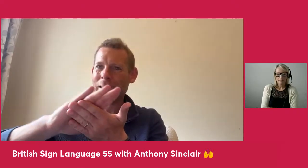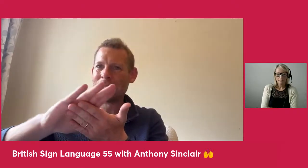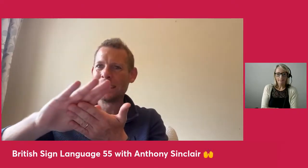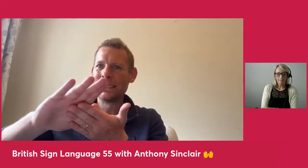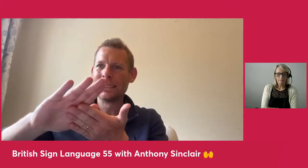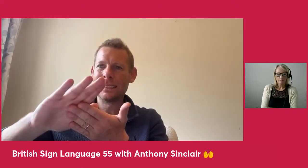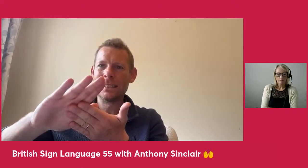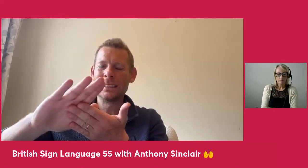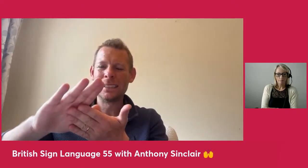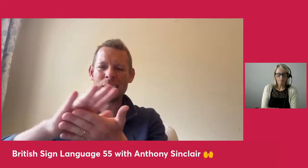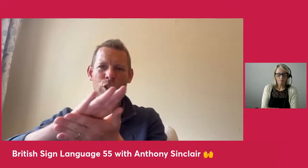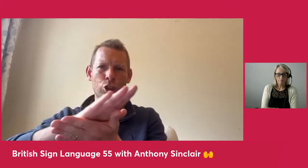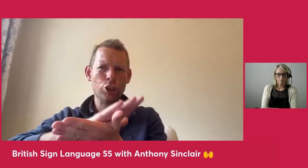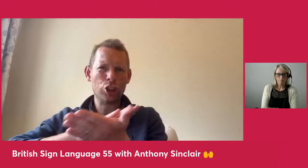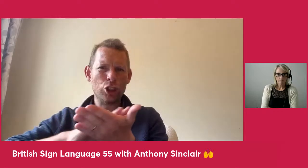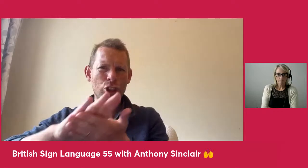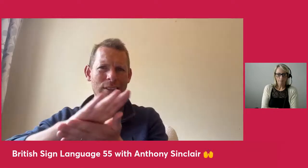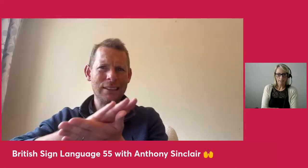clean,